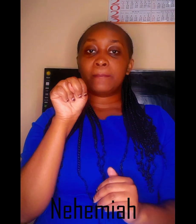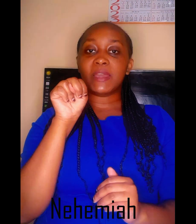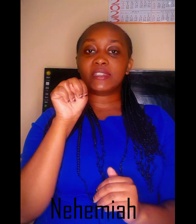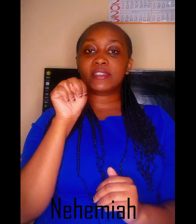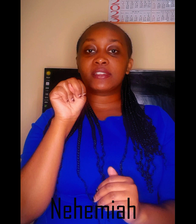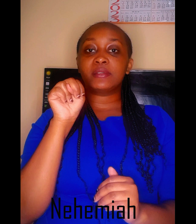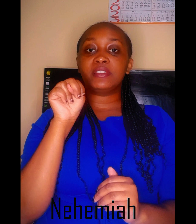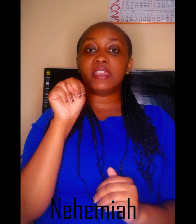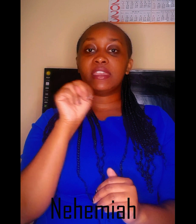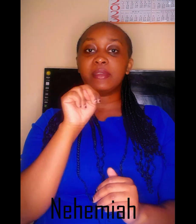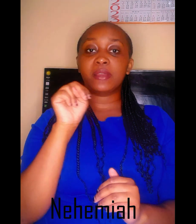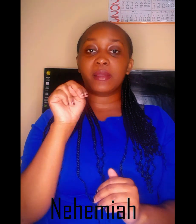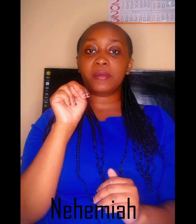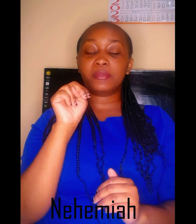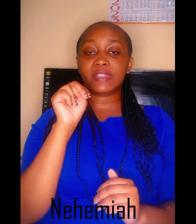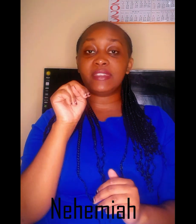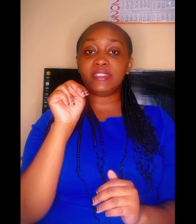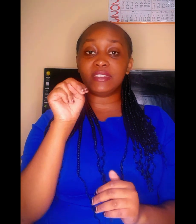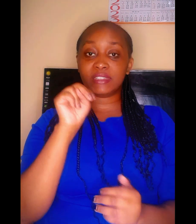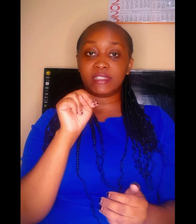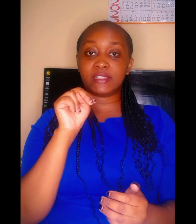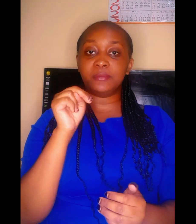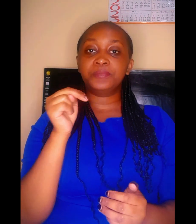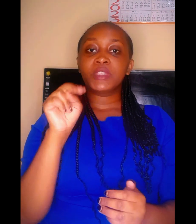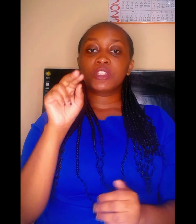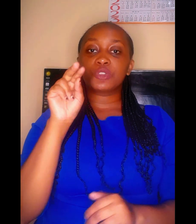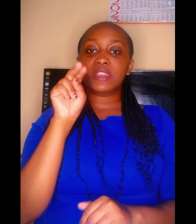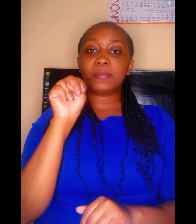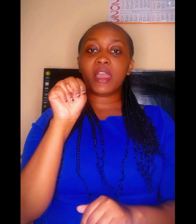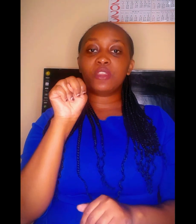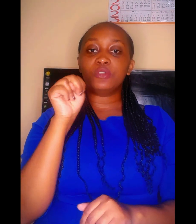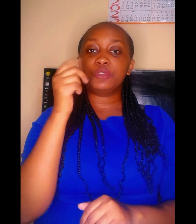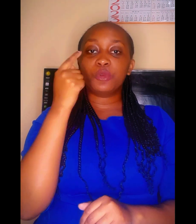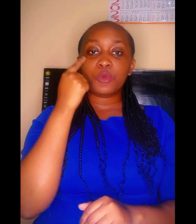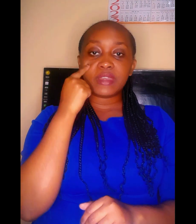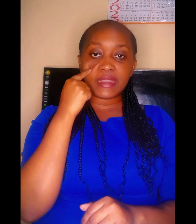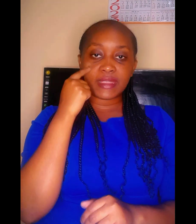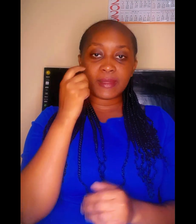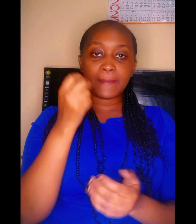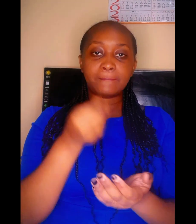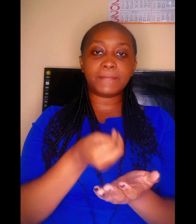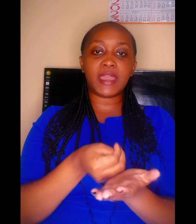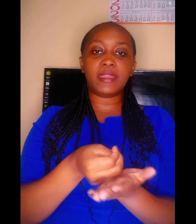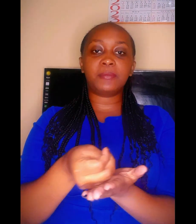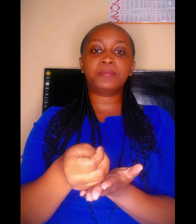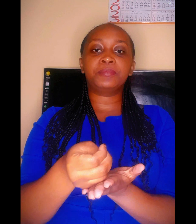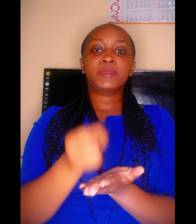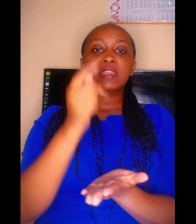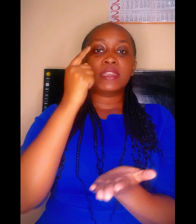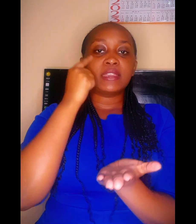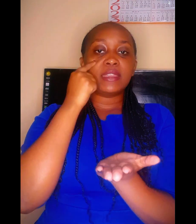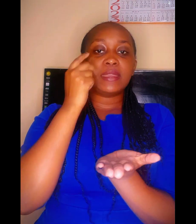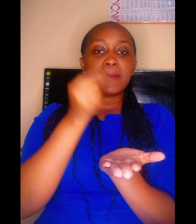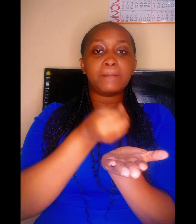but the signing is the same. So Nehemiah, you'll do Nehemiah,